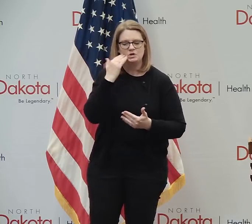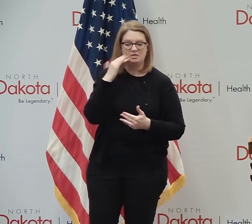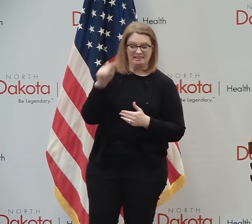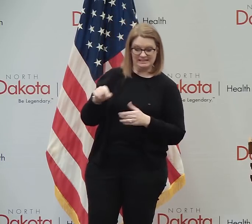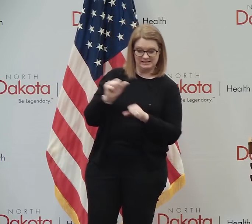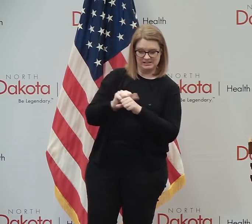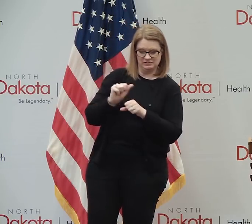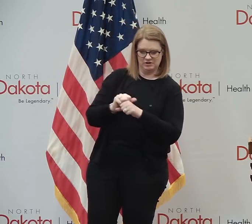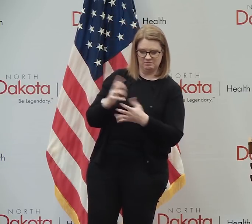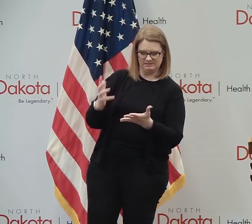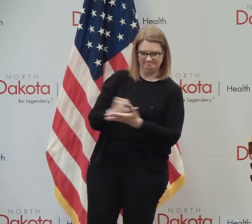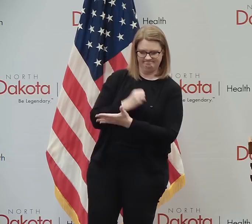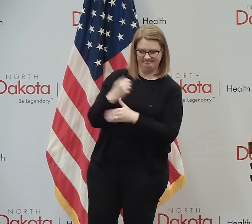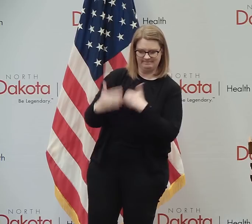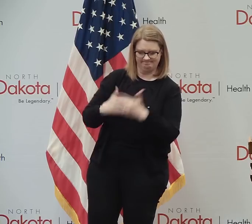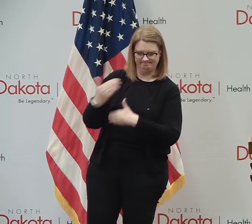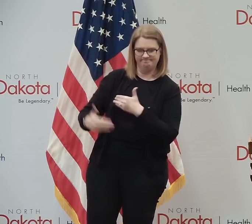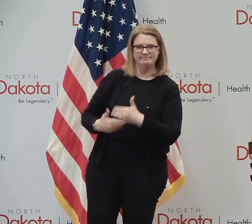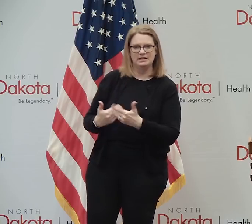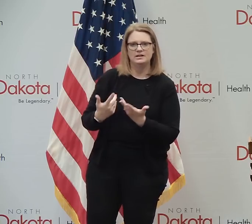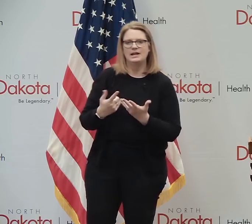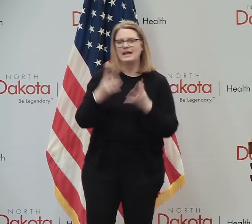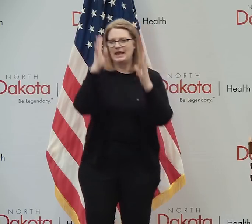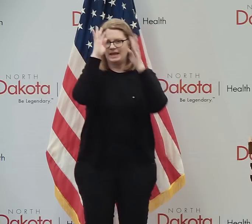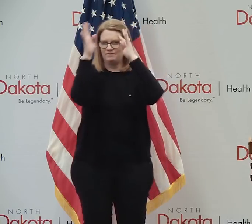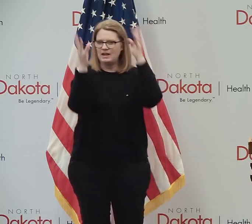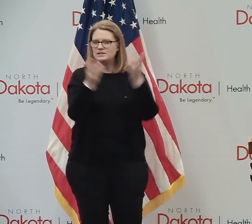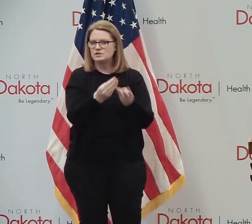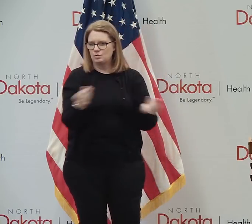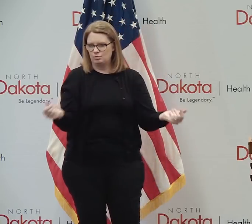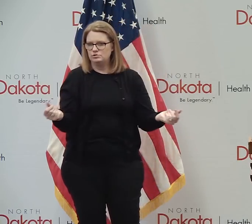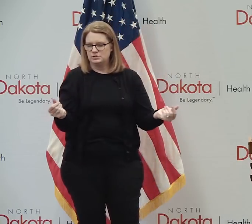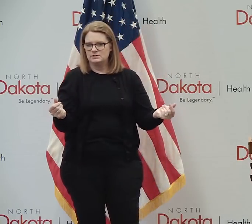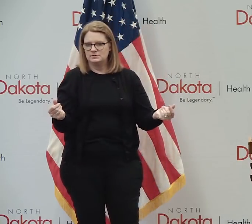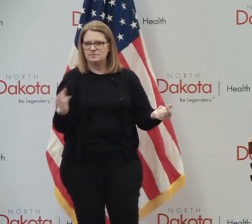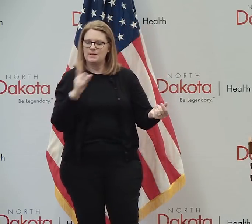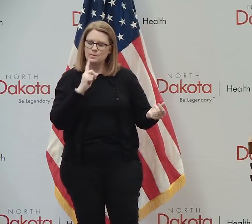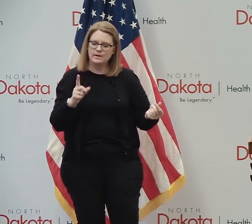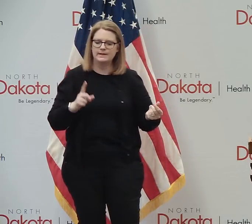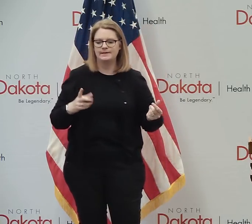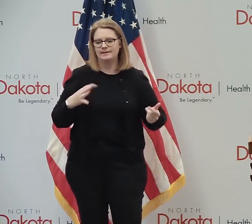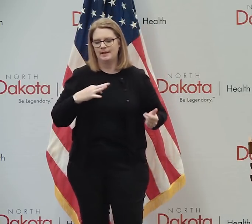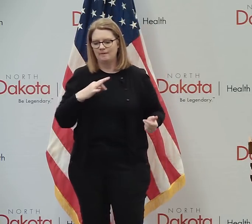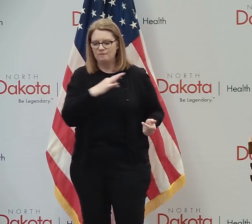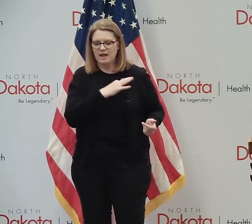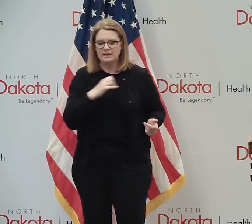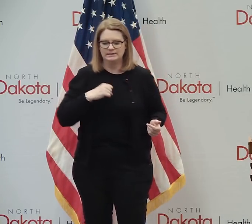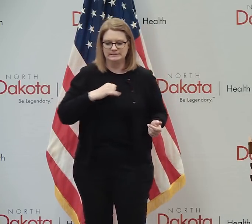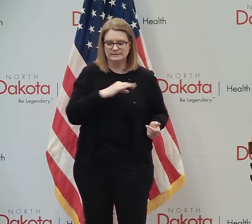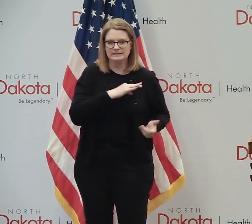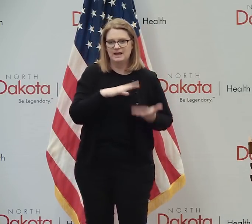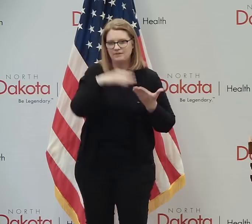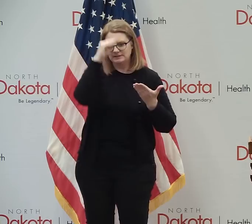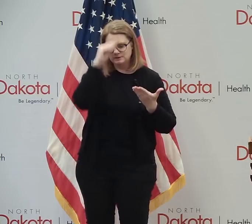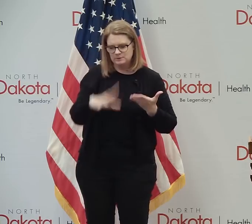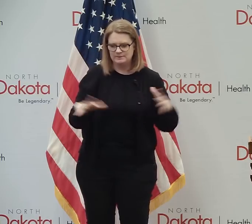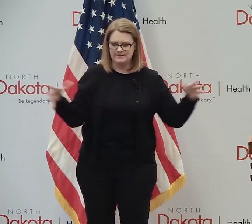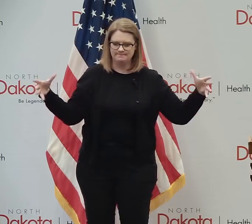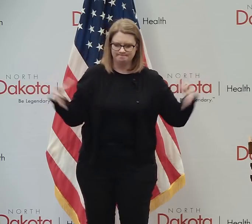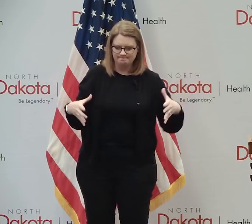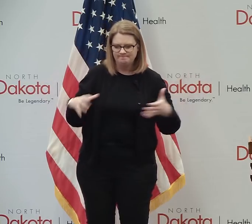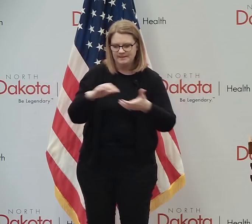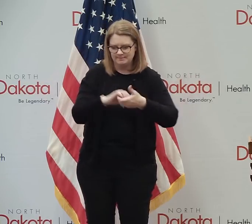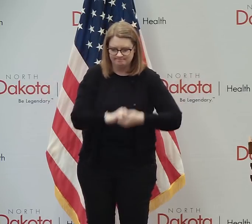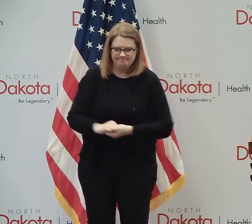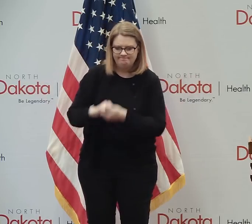work, dedication, and finding innovative solutions by coming together as faculty, staff, and students, we